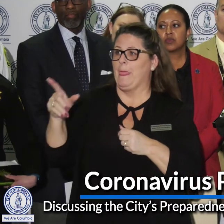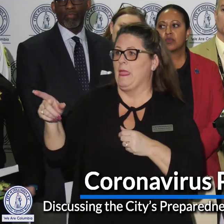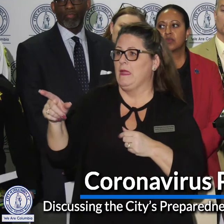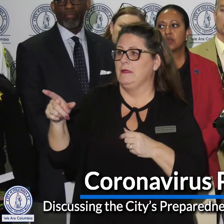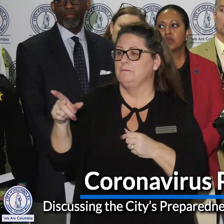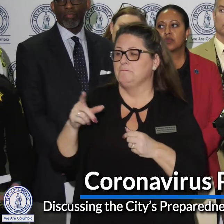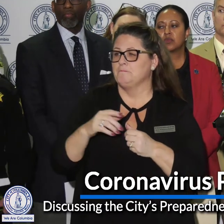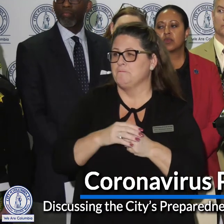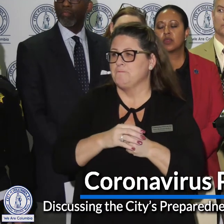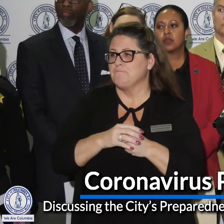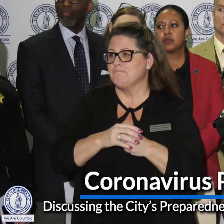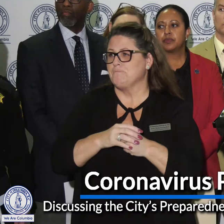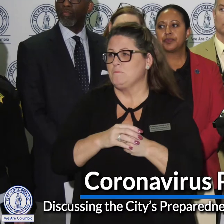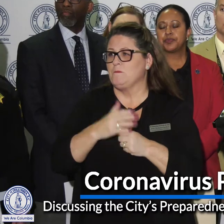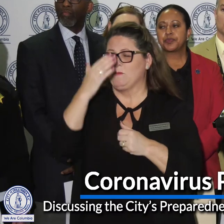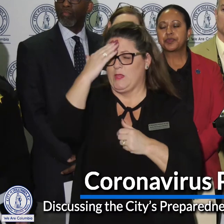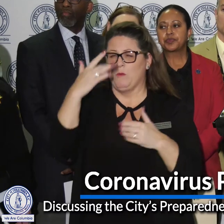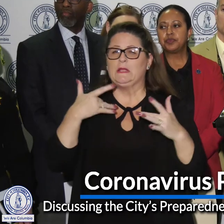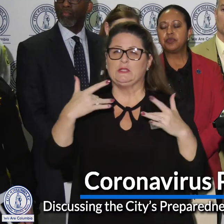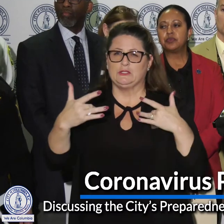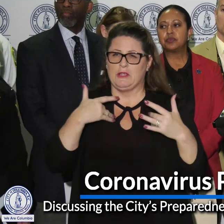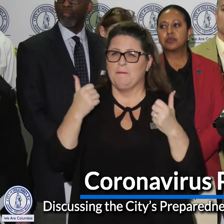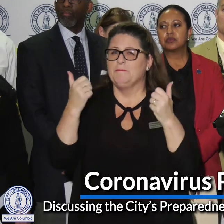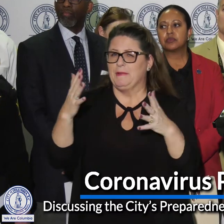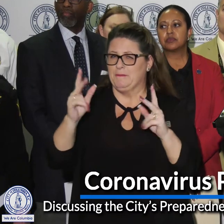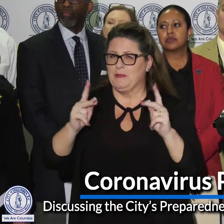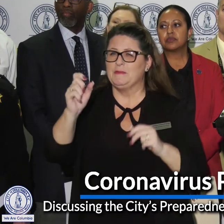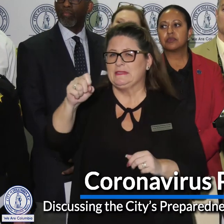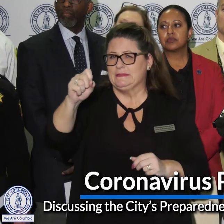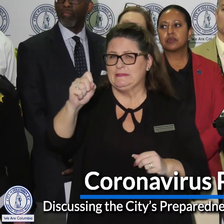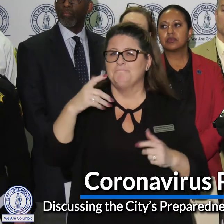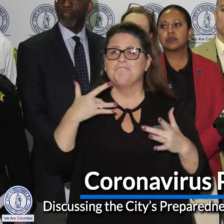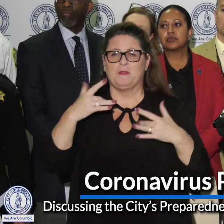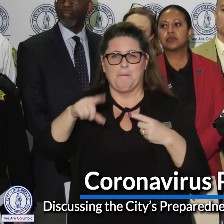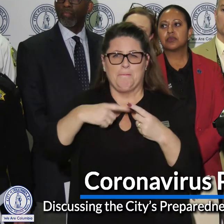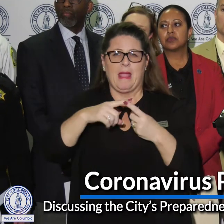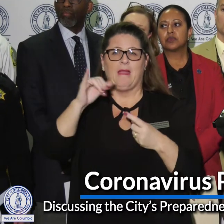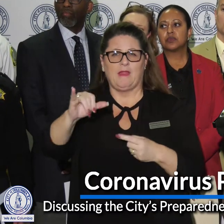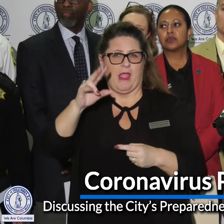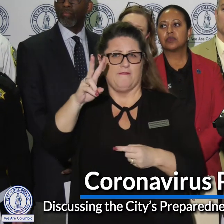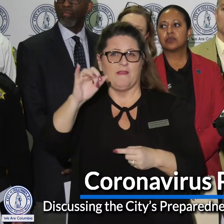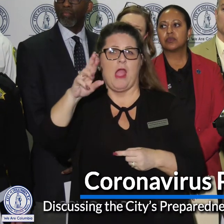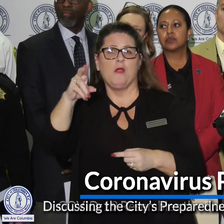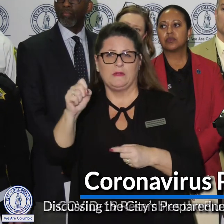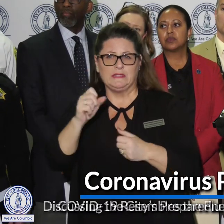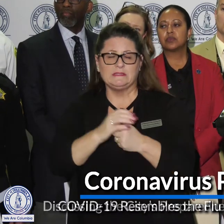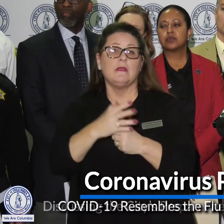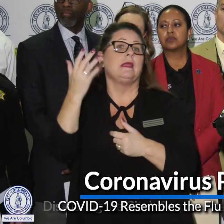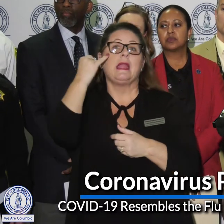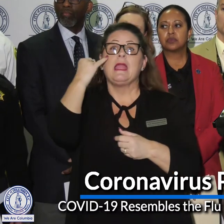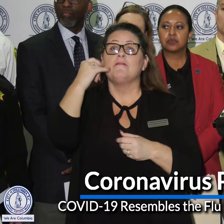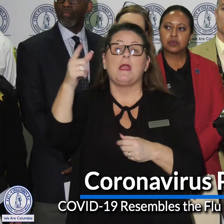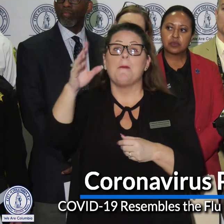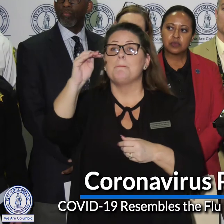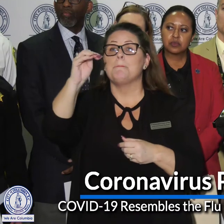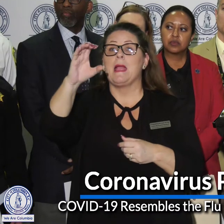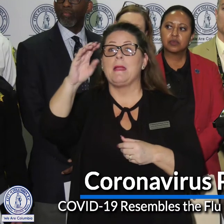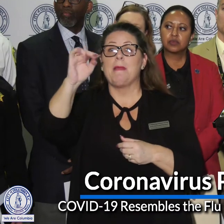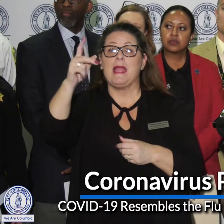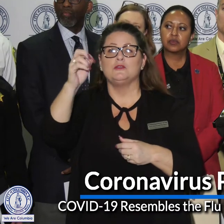in terms of concerns, I know a lot of people are concerned about this virus. Governor McMaster is telling people to take it